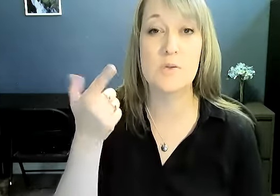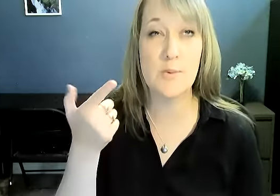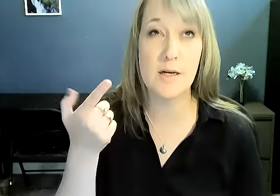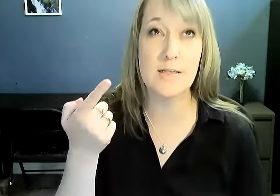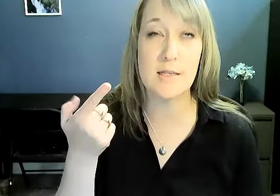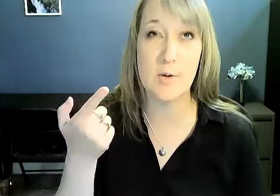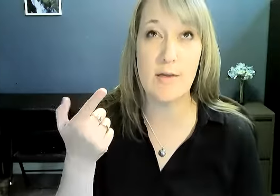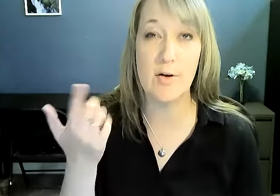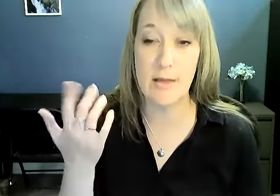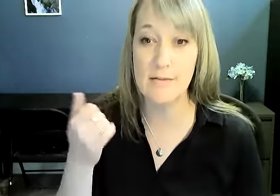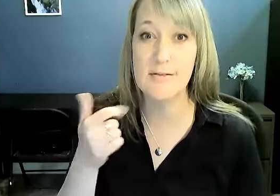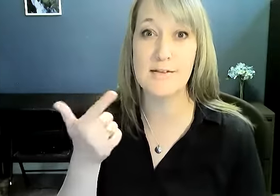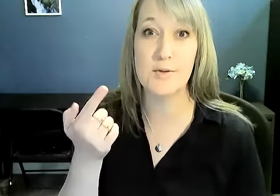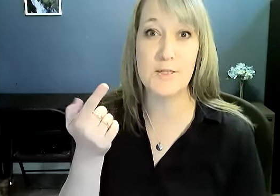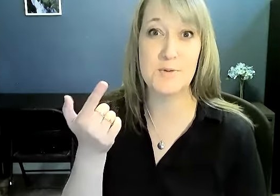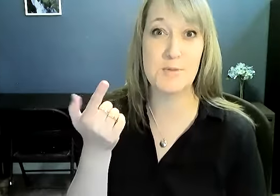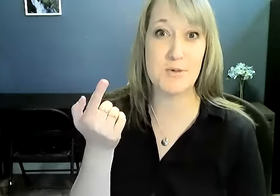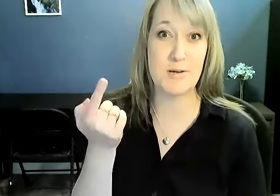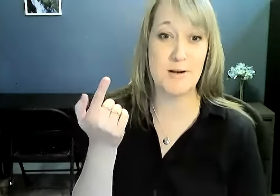21 gun salute. I've heard that as a good way to remember 21 also.